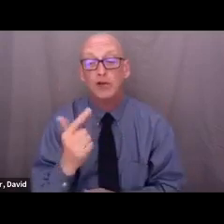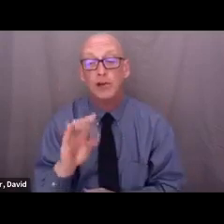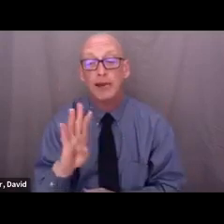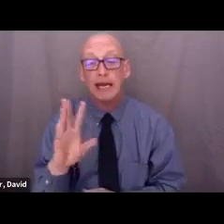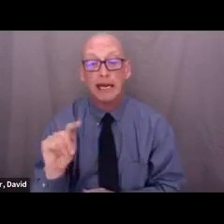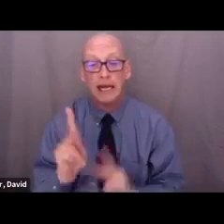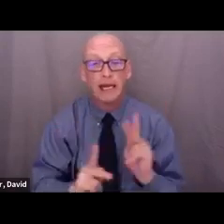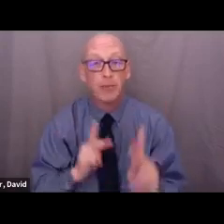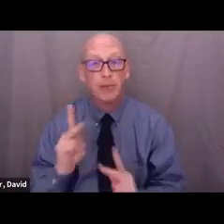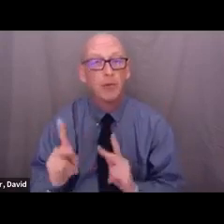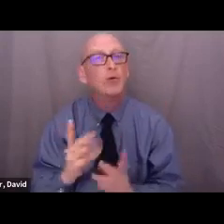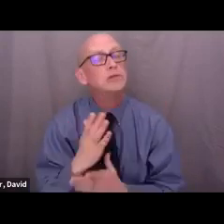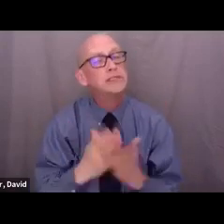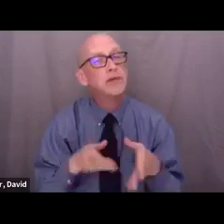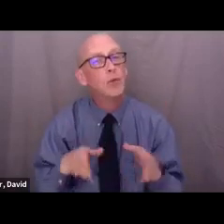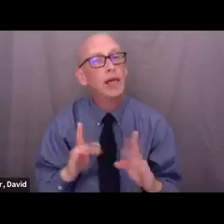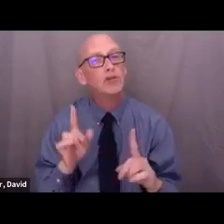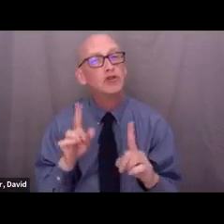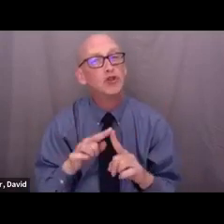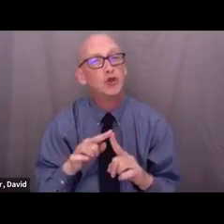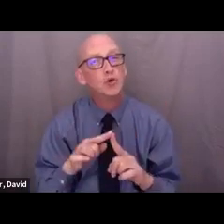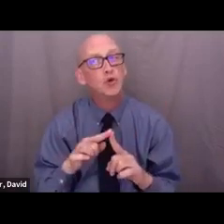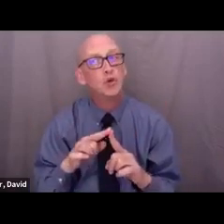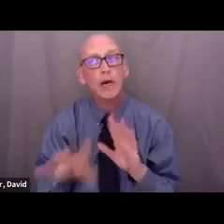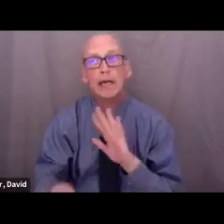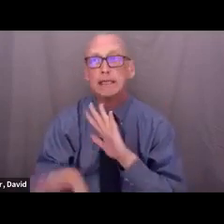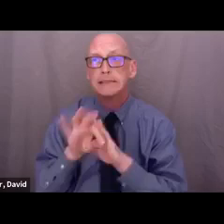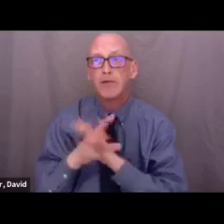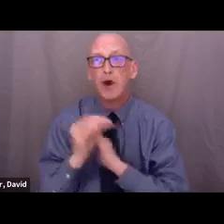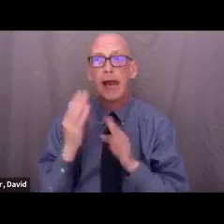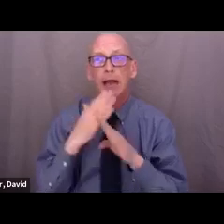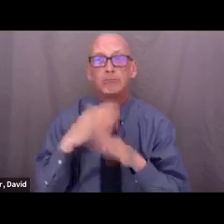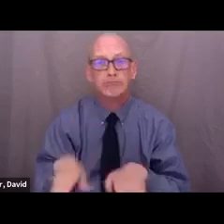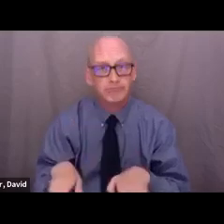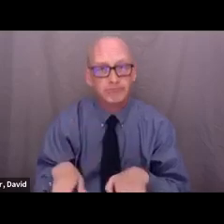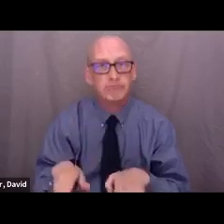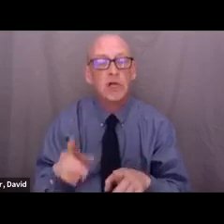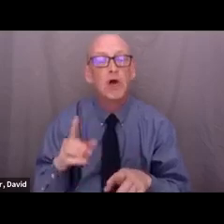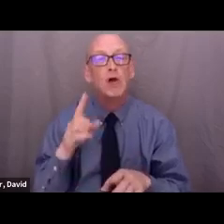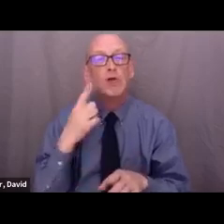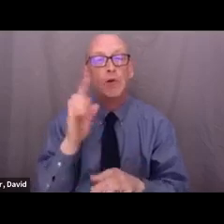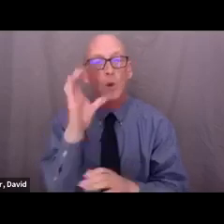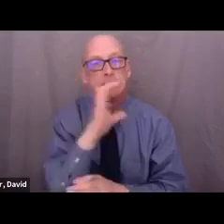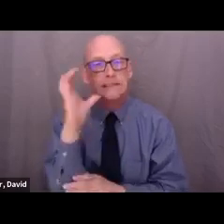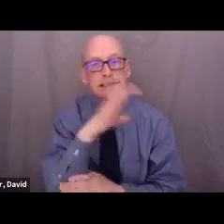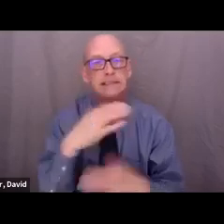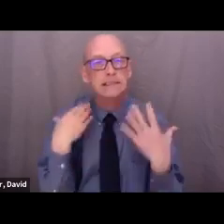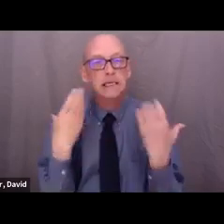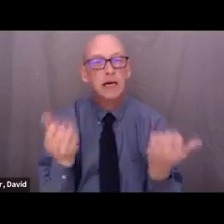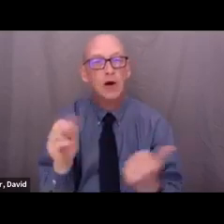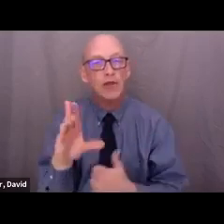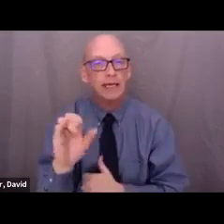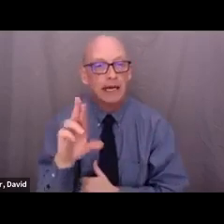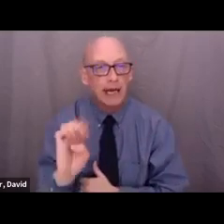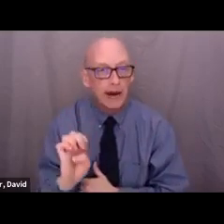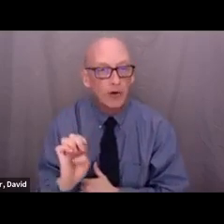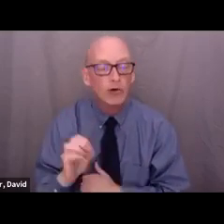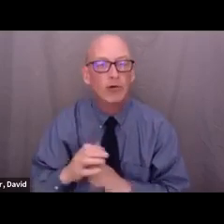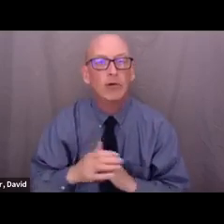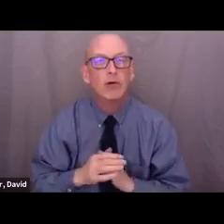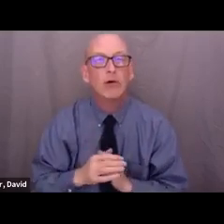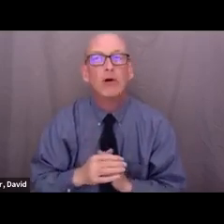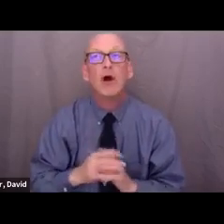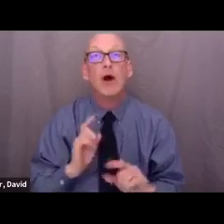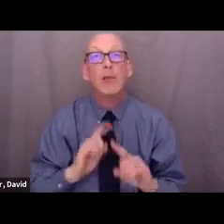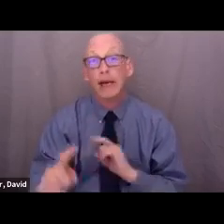discover, and break down these barriers that exist to seeking healthcare. But I